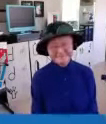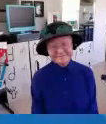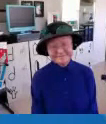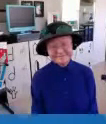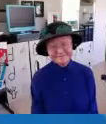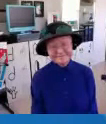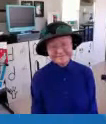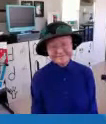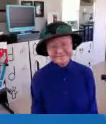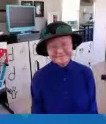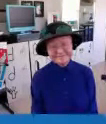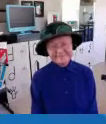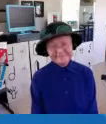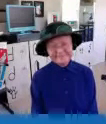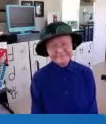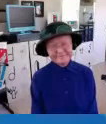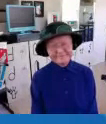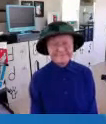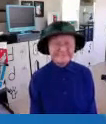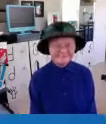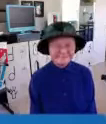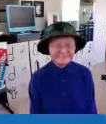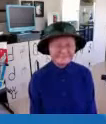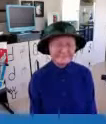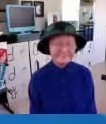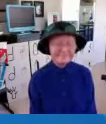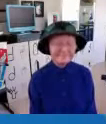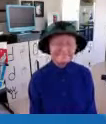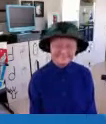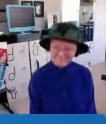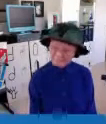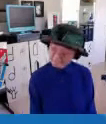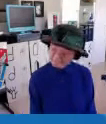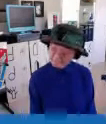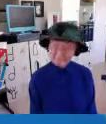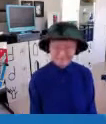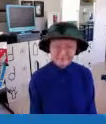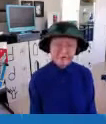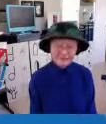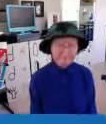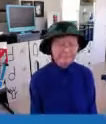If somebody wants to add a new dictionary, that's free. They can do that.